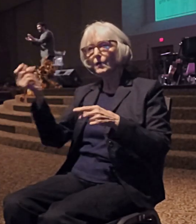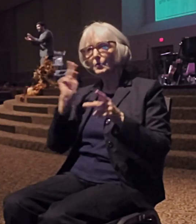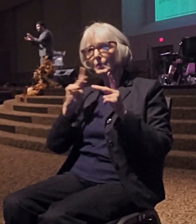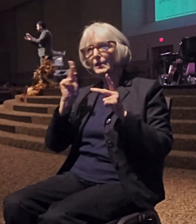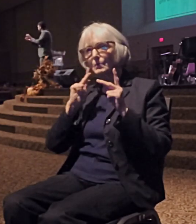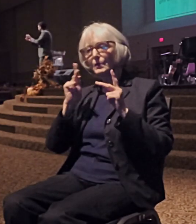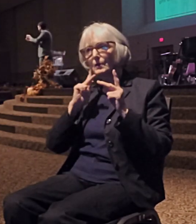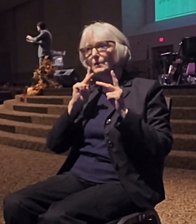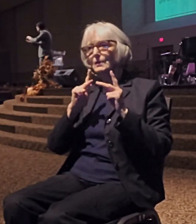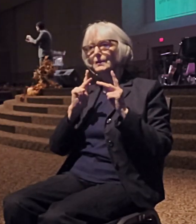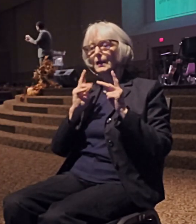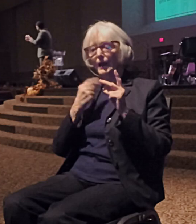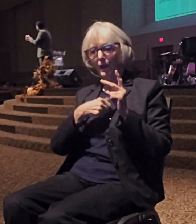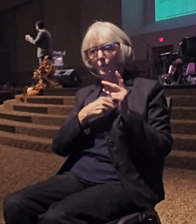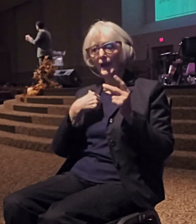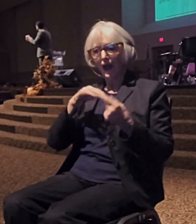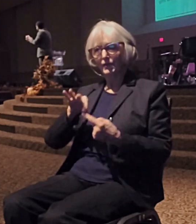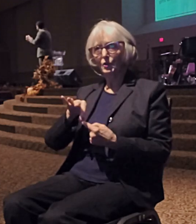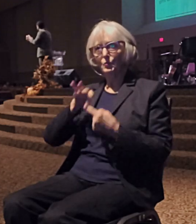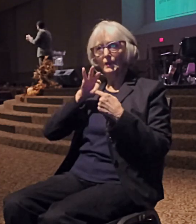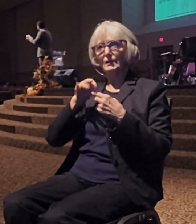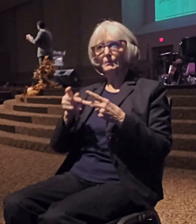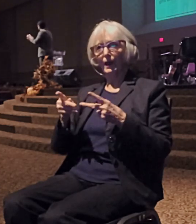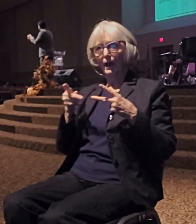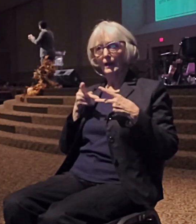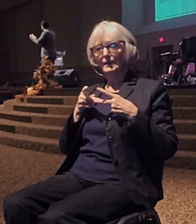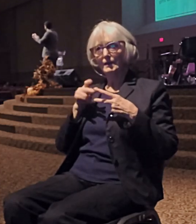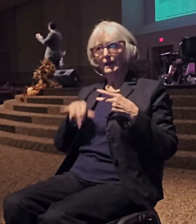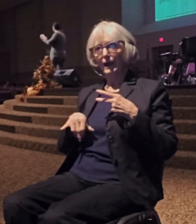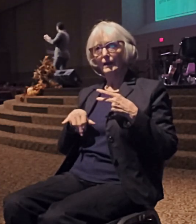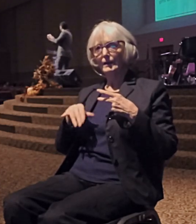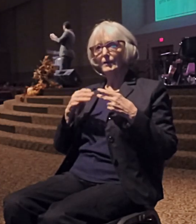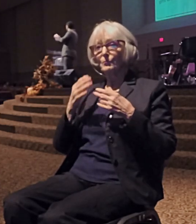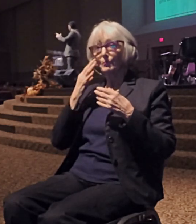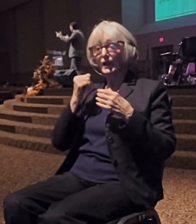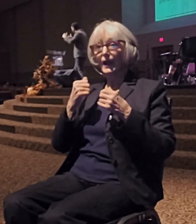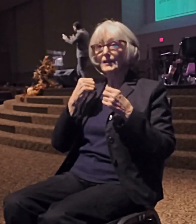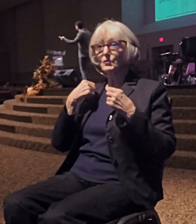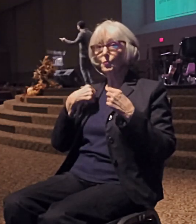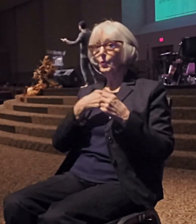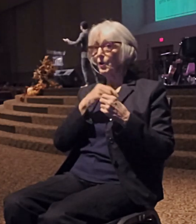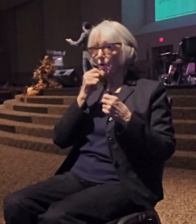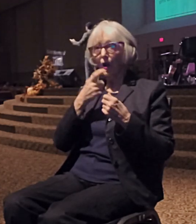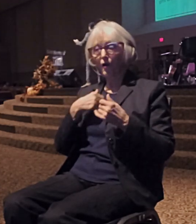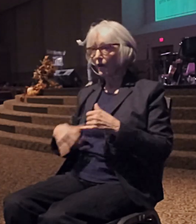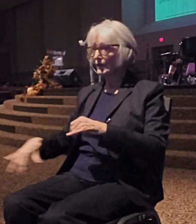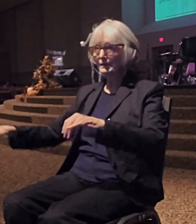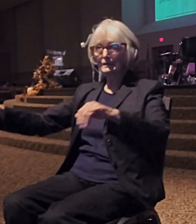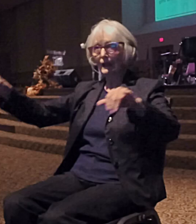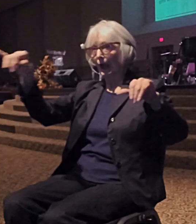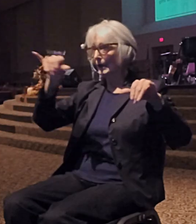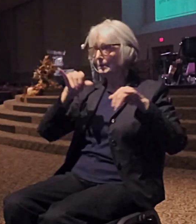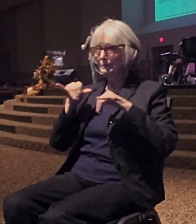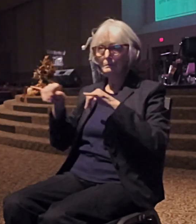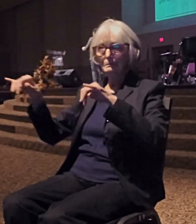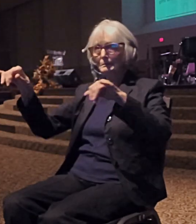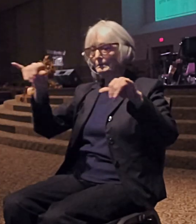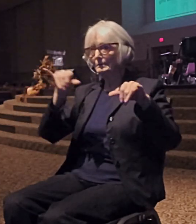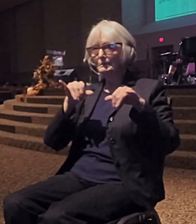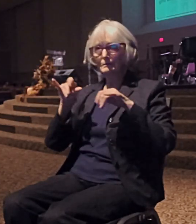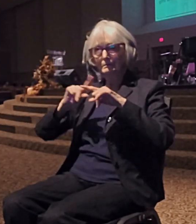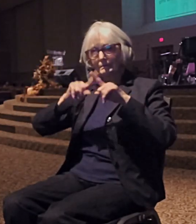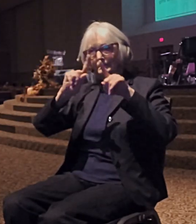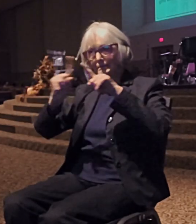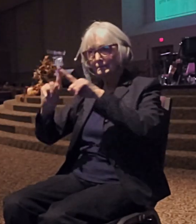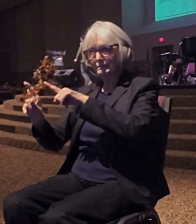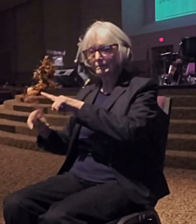unique place, and out of this diversity, because we're not all just alike each other,